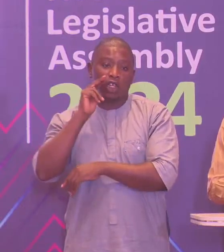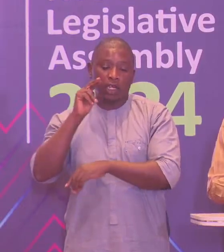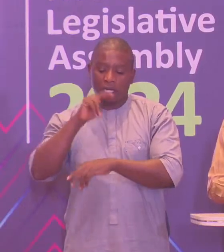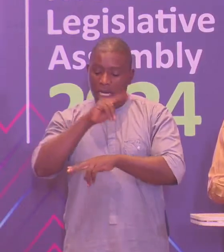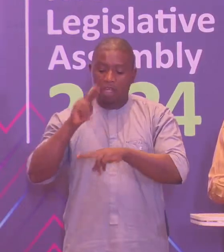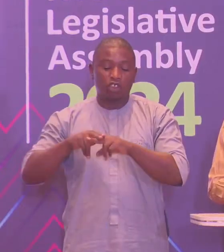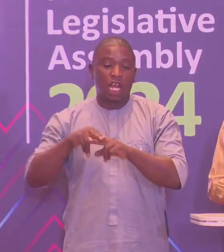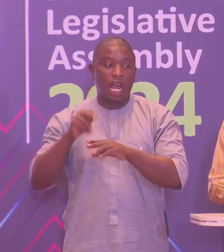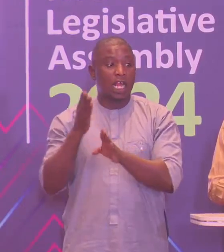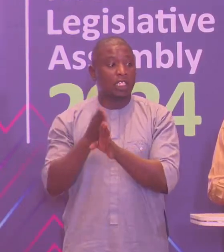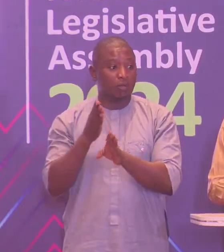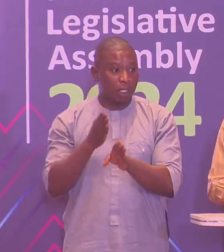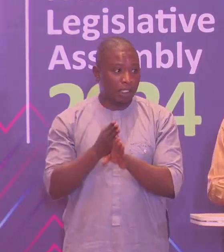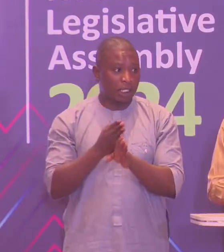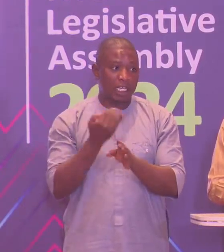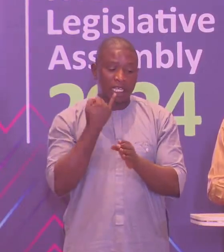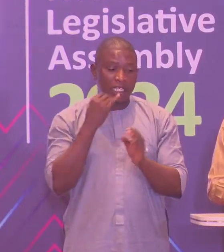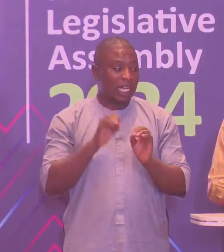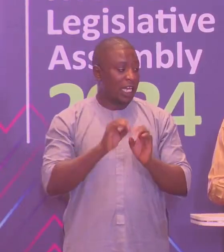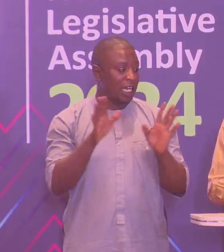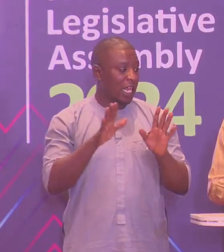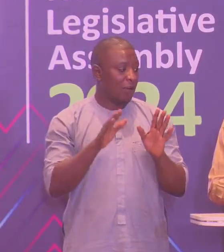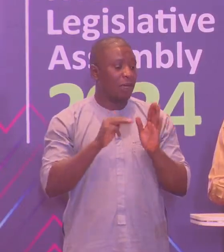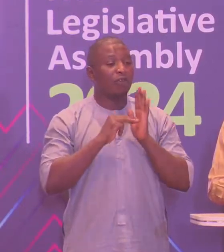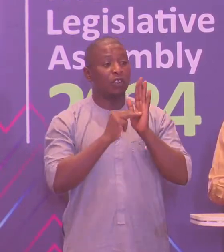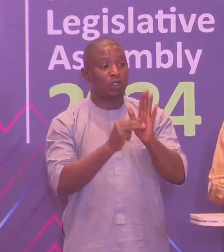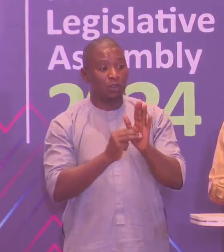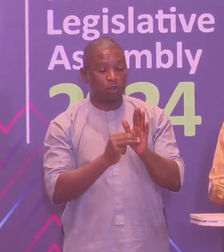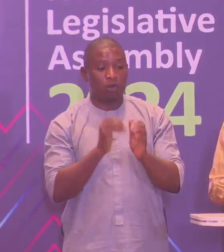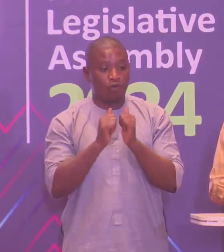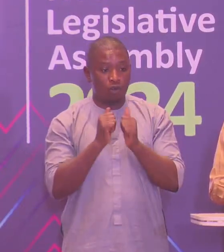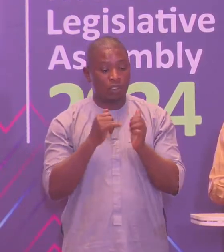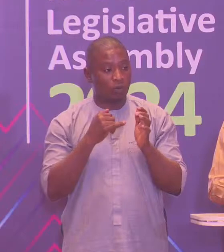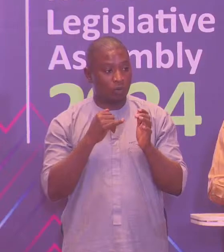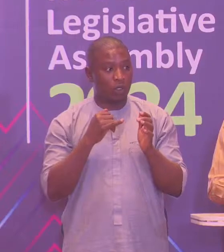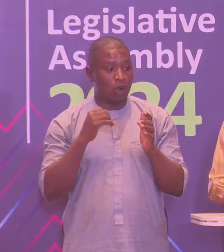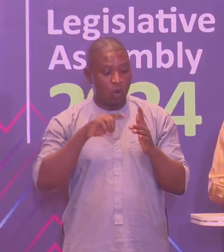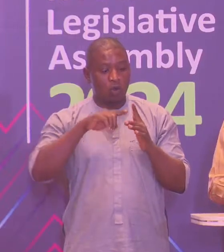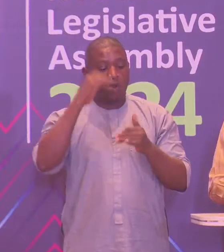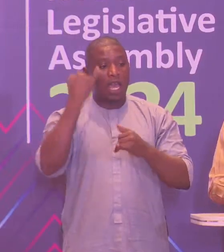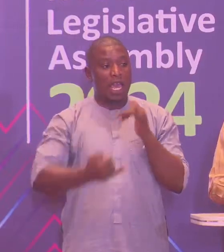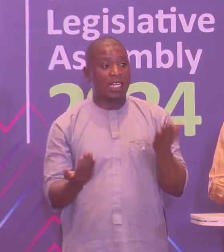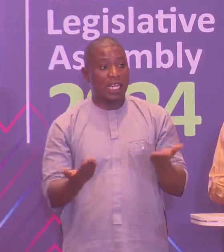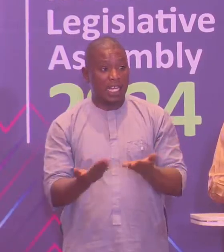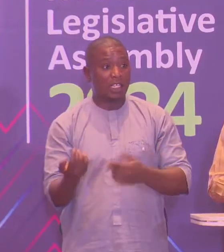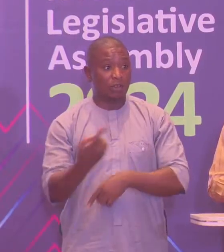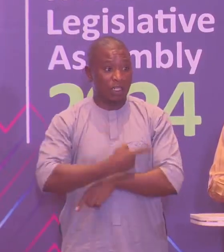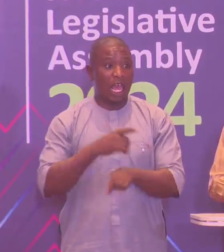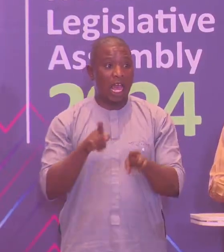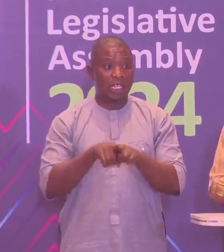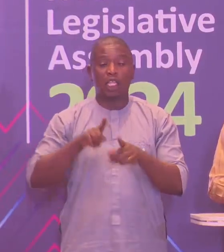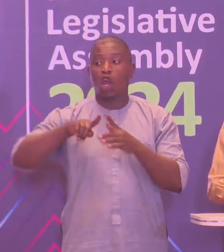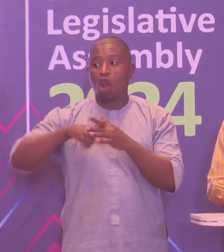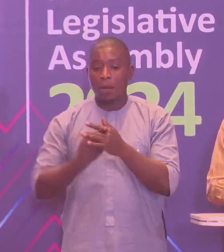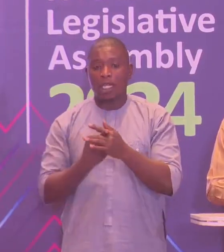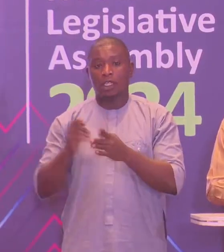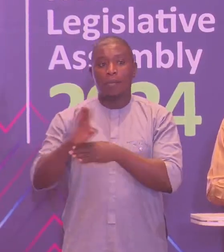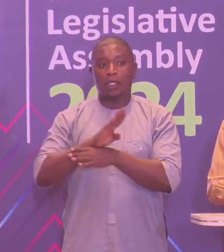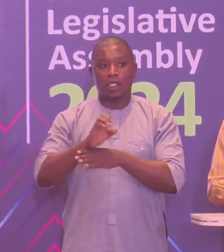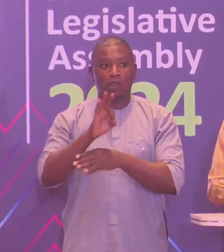the clear manifestation of which will climax right here in moments as they commence the business of the Model Legislative